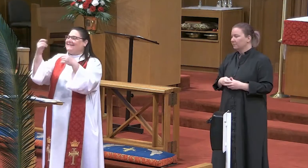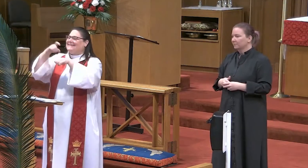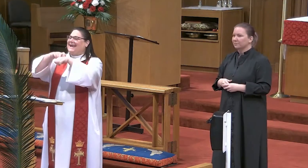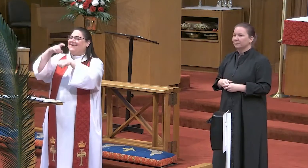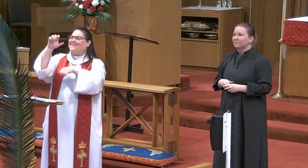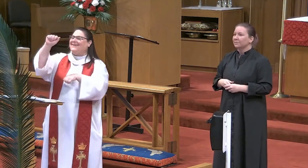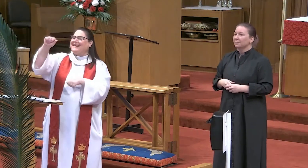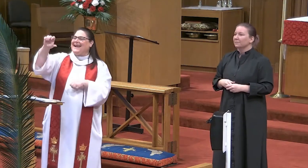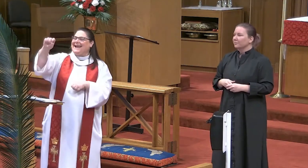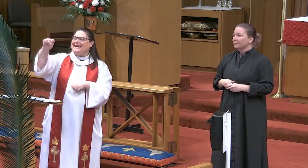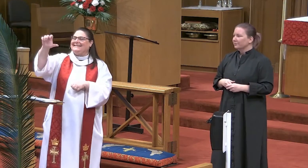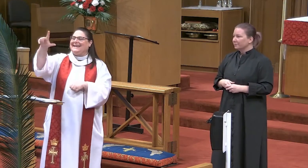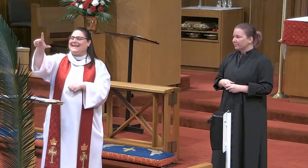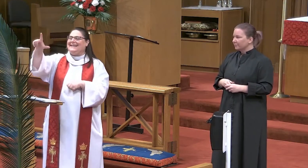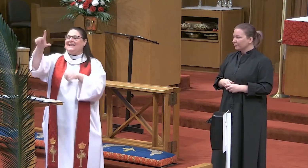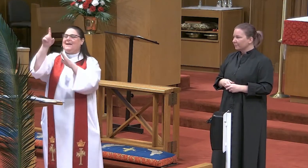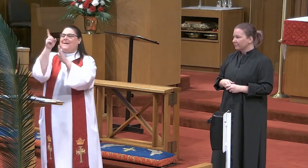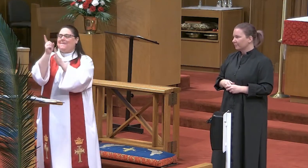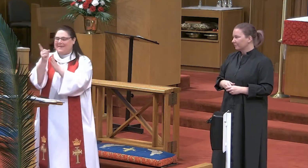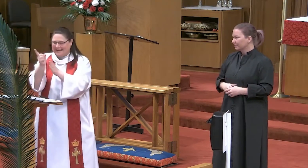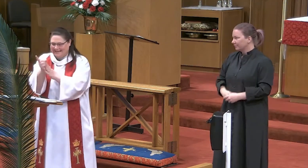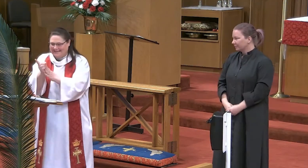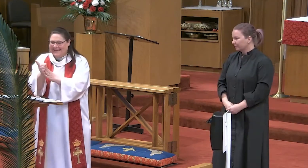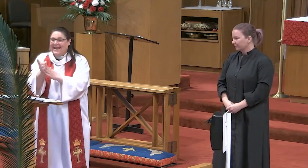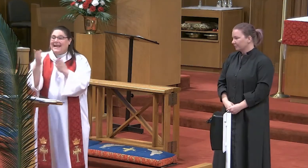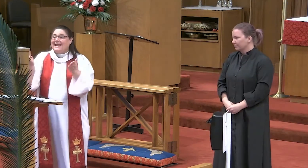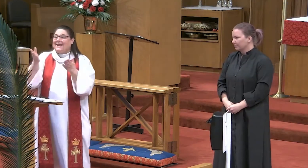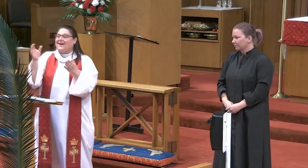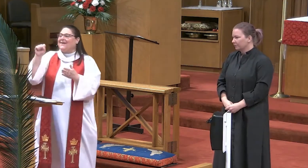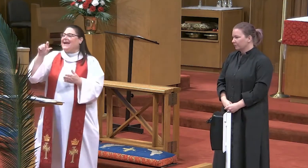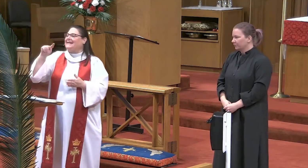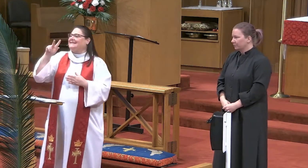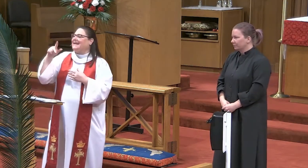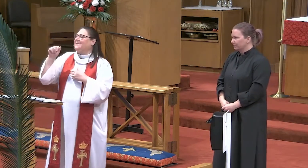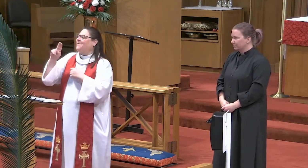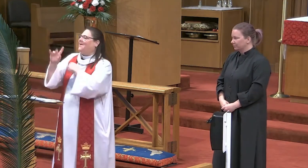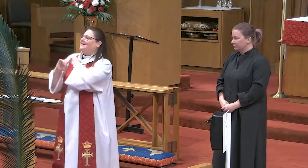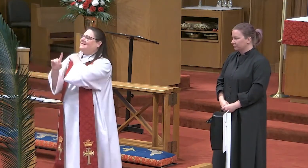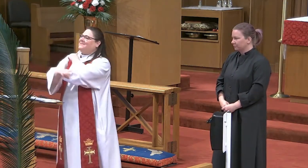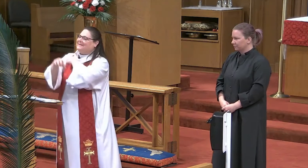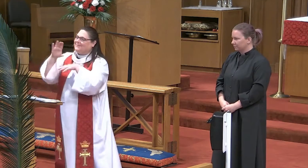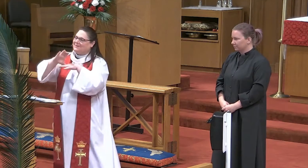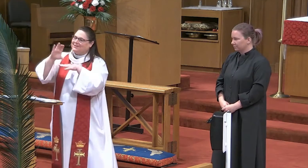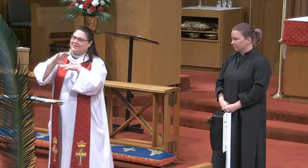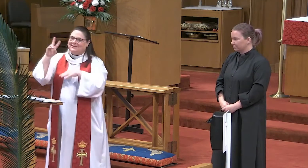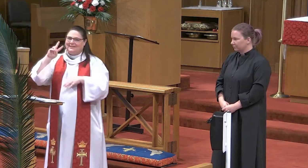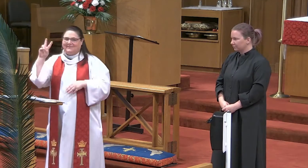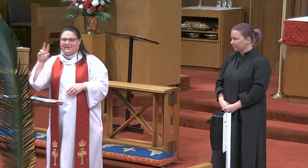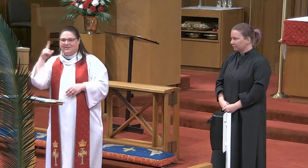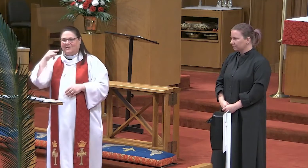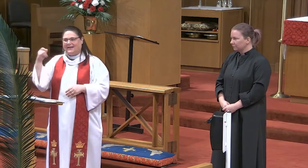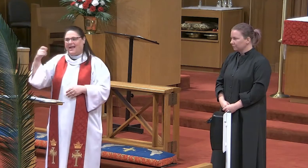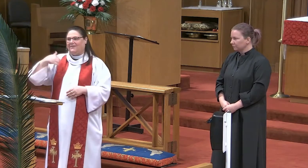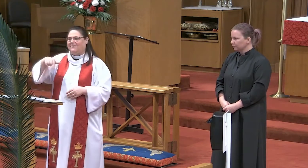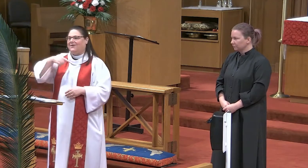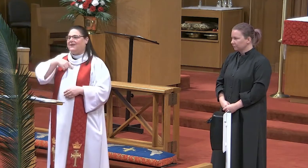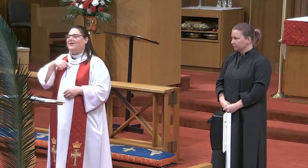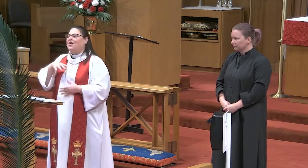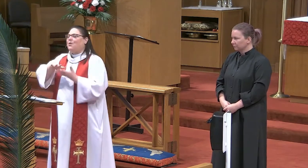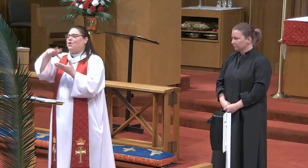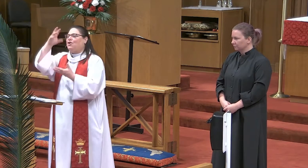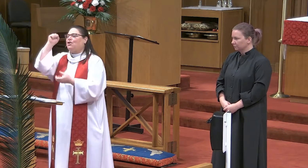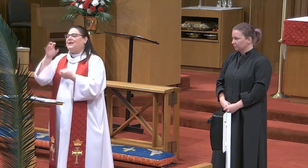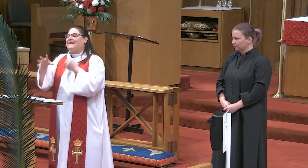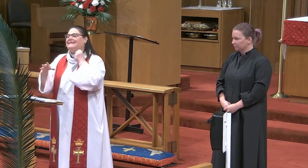So now it's time for an ASL Minute. Here at St. Paul's Episcopal Church in Ventura,